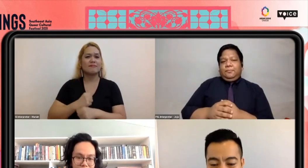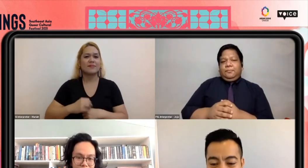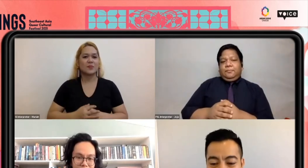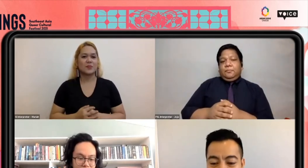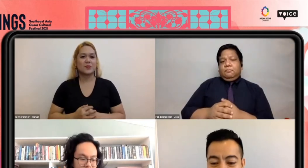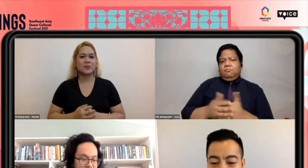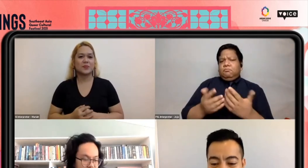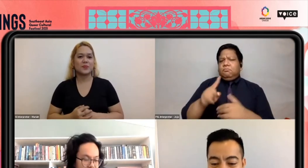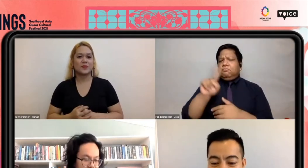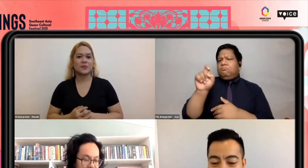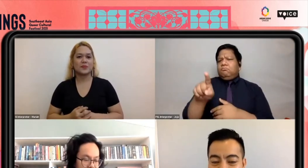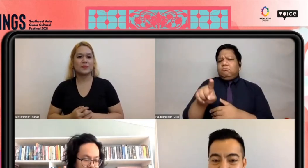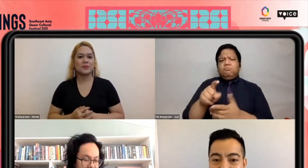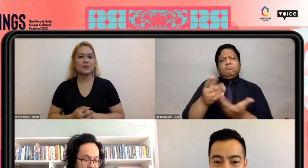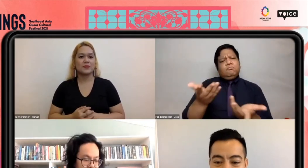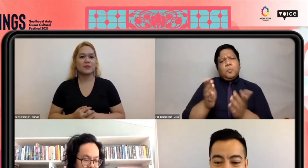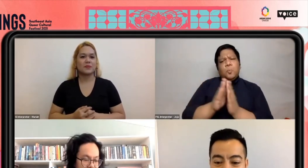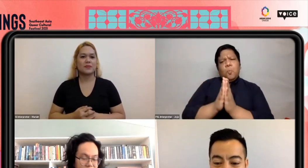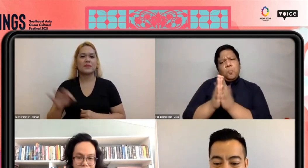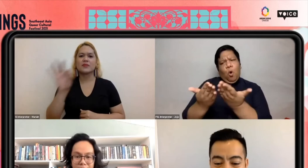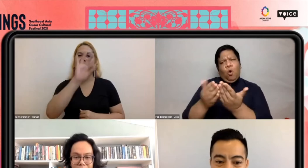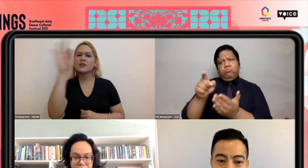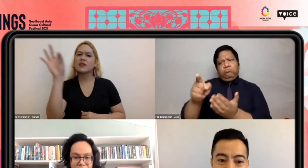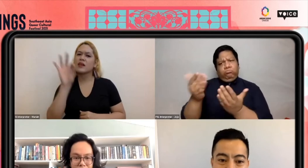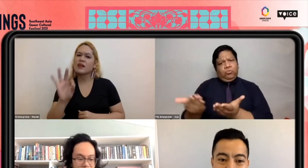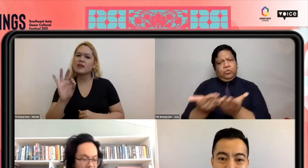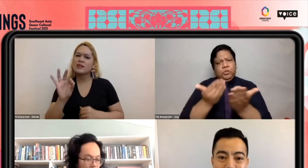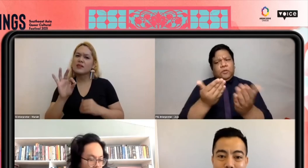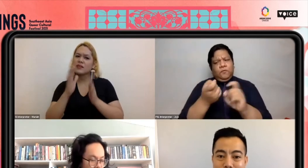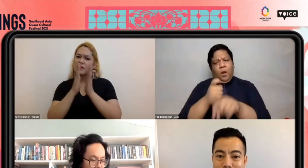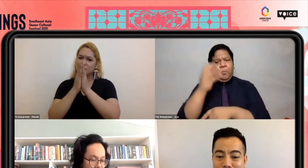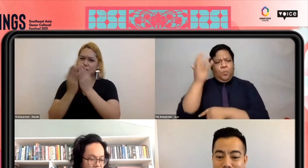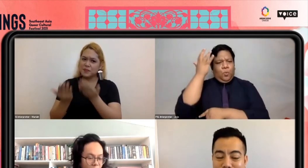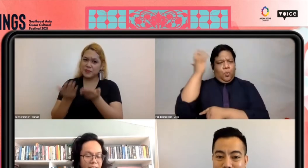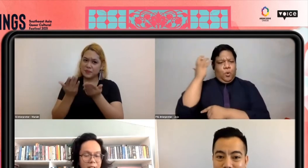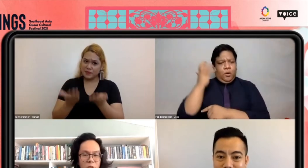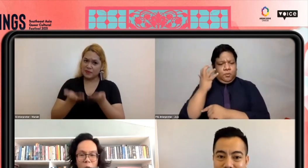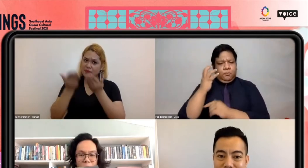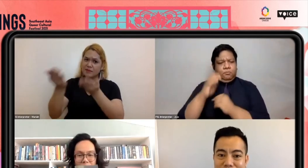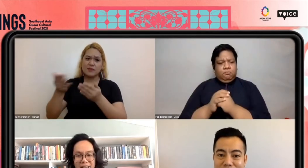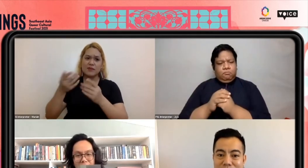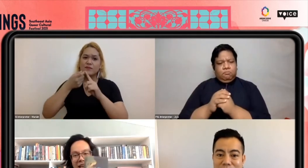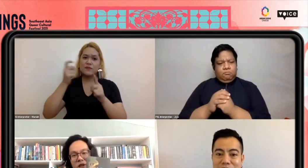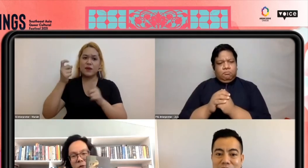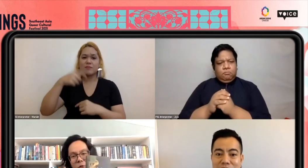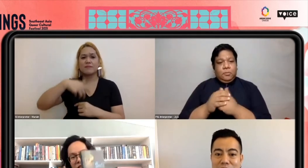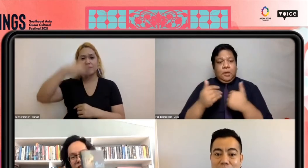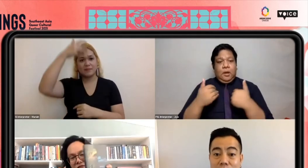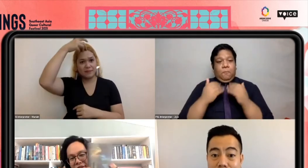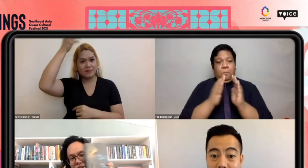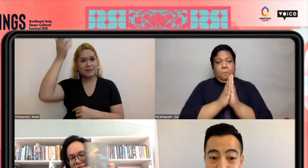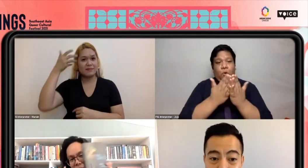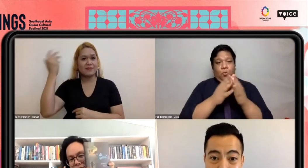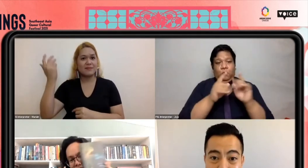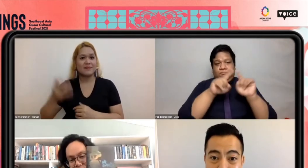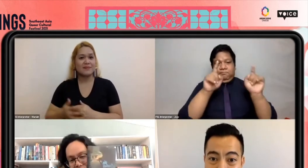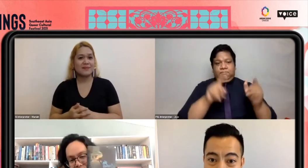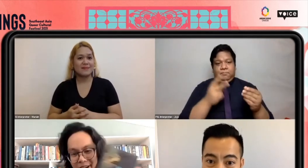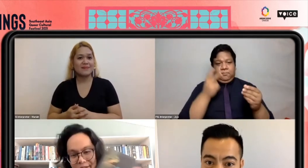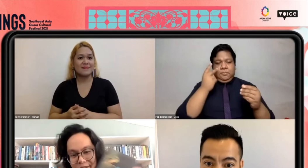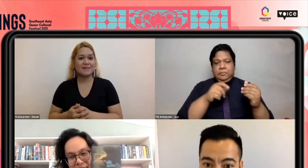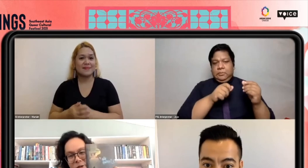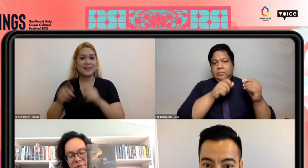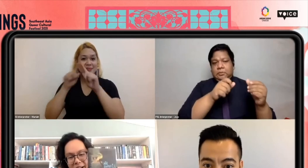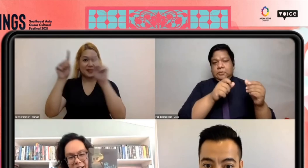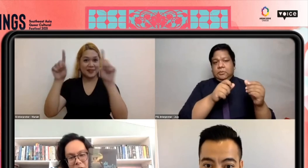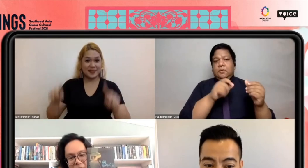what book by a queer Southeast Asian writer do you recommend? All right, so I'm holding here, it's actually one of my favorite books ever written